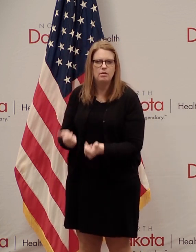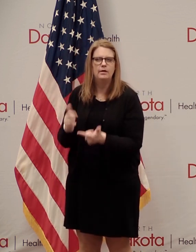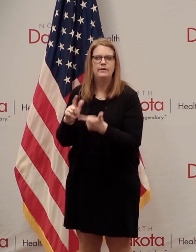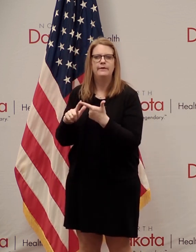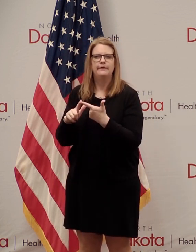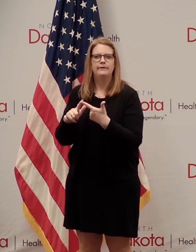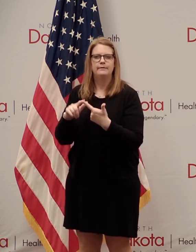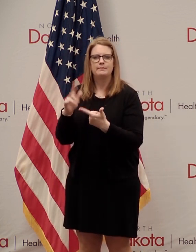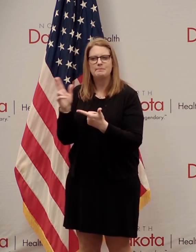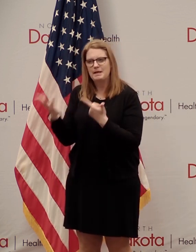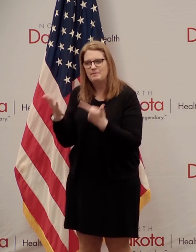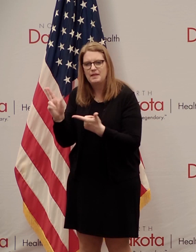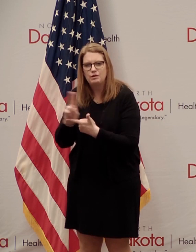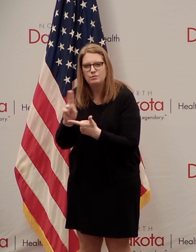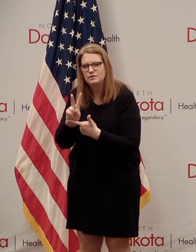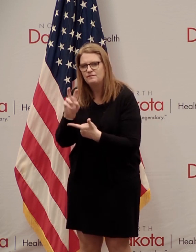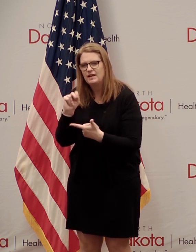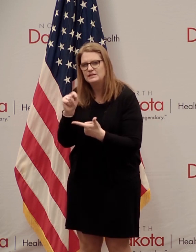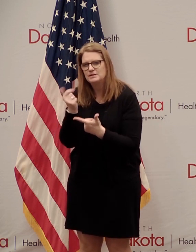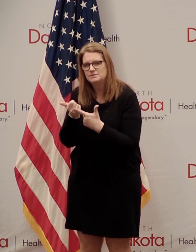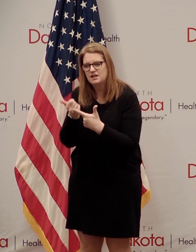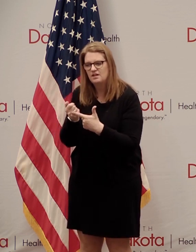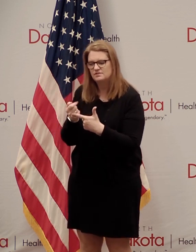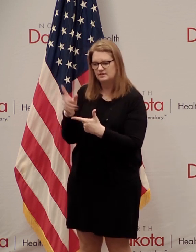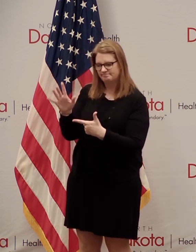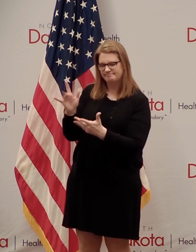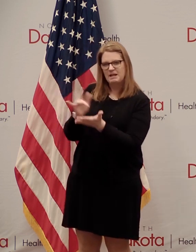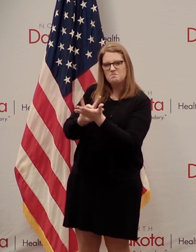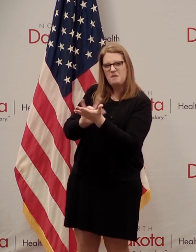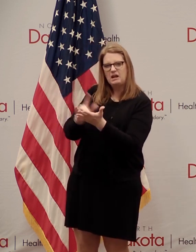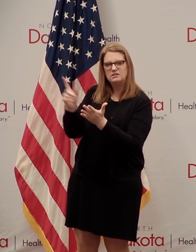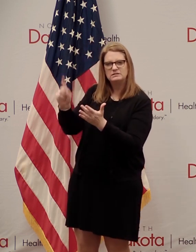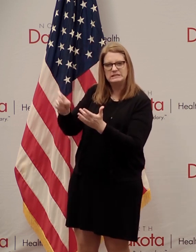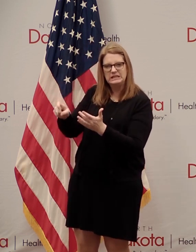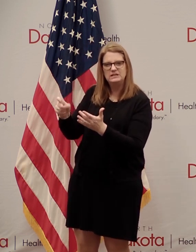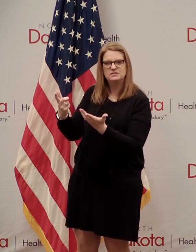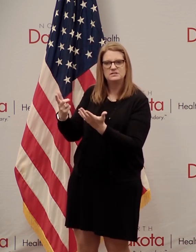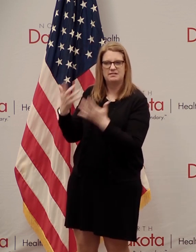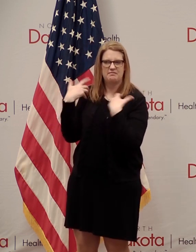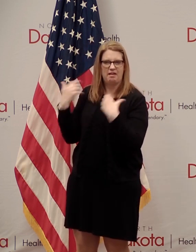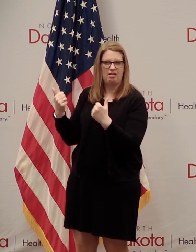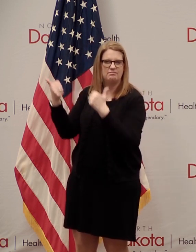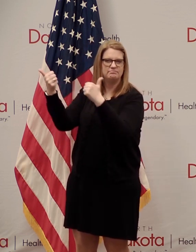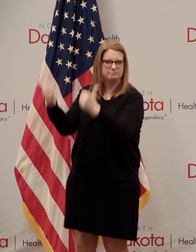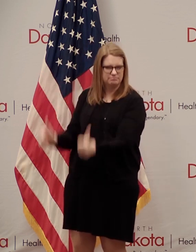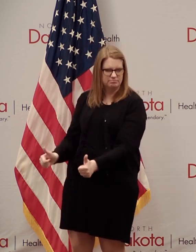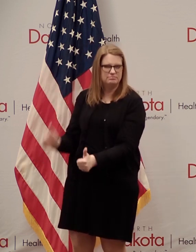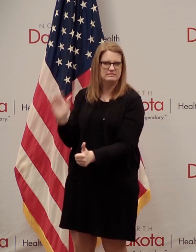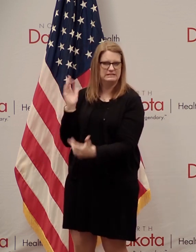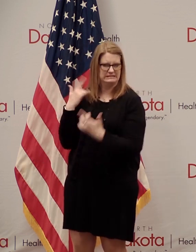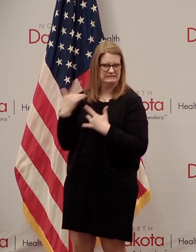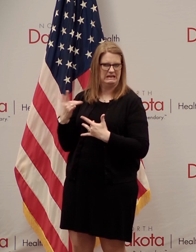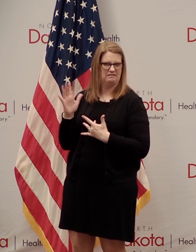have needs that need to be met that put them at significant risk also.